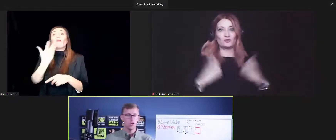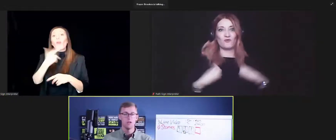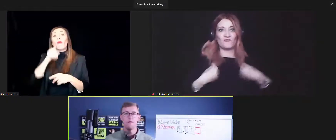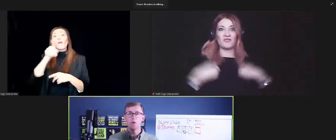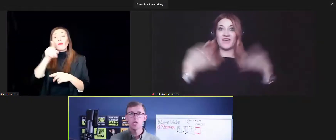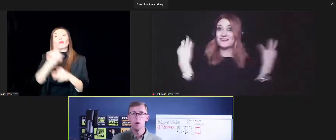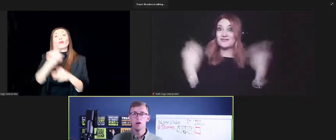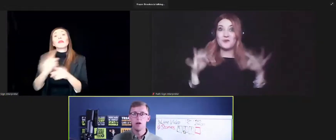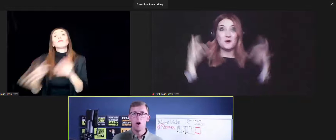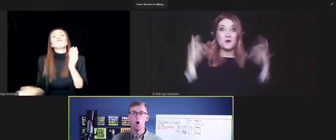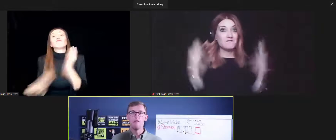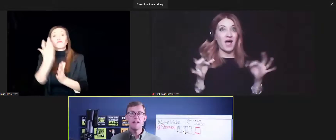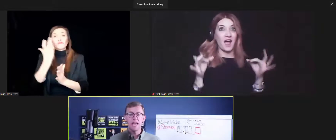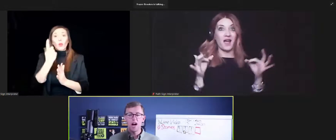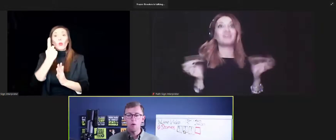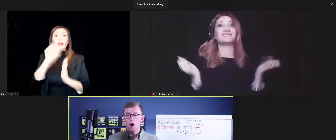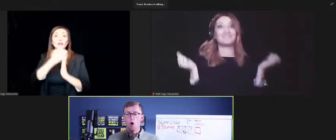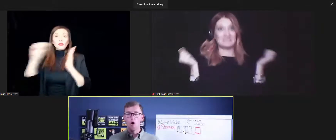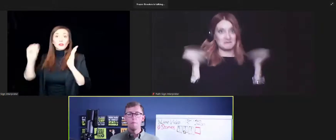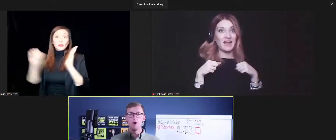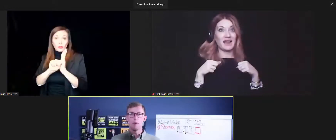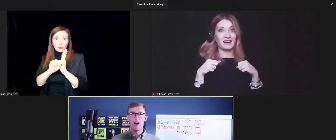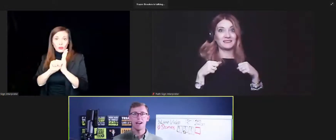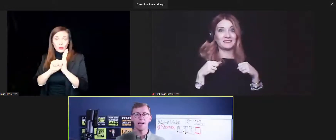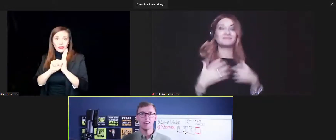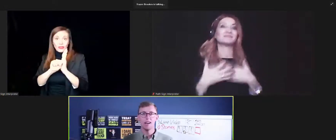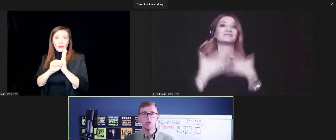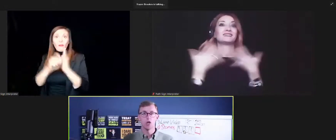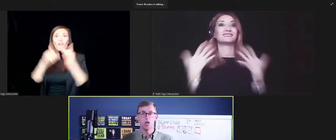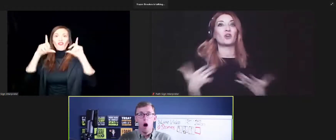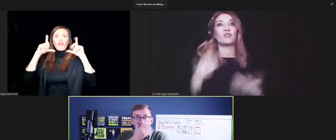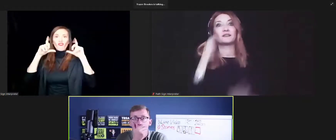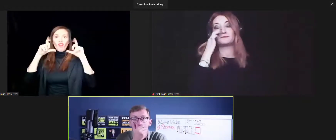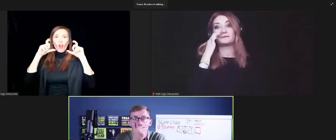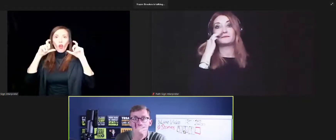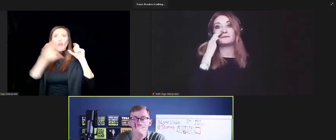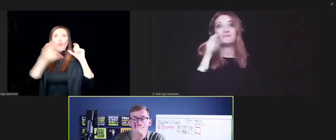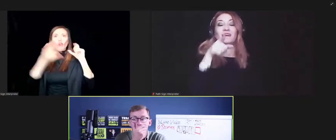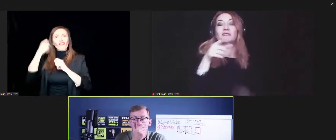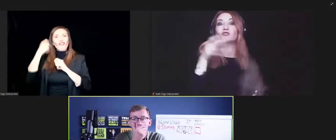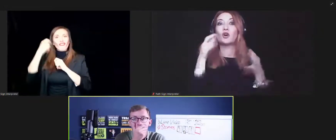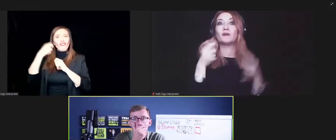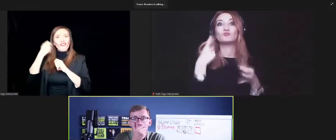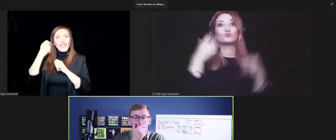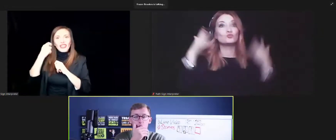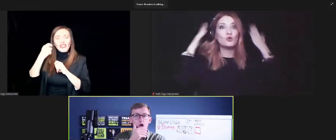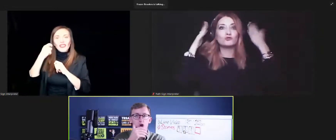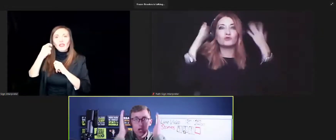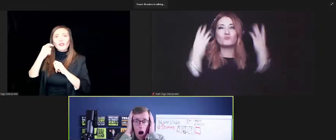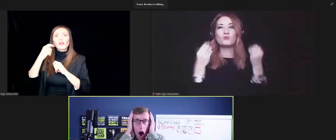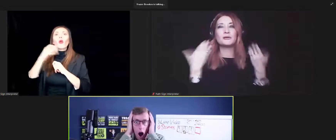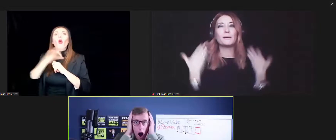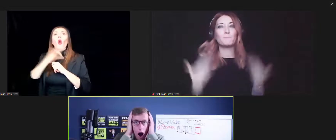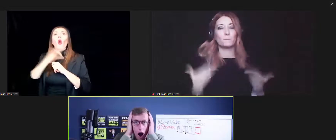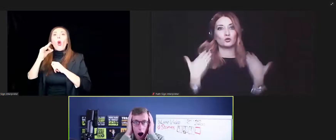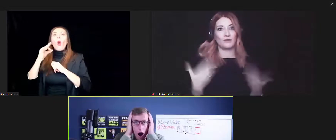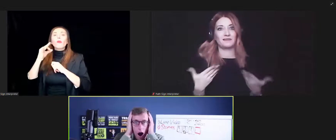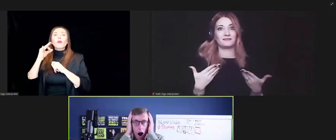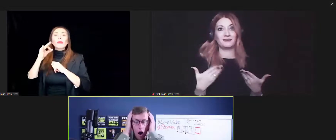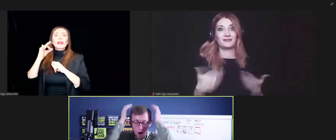Just a photo or a video or a boomerang, just like shocked.